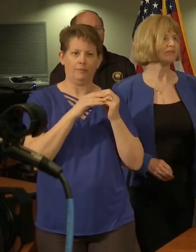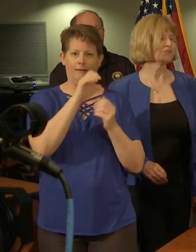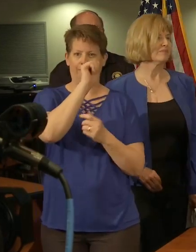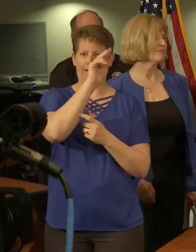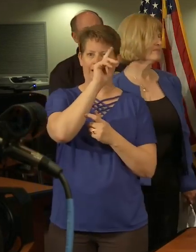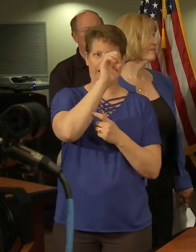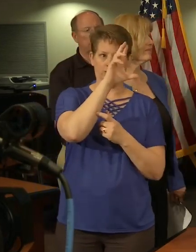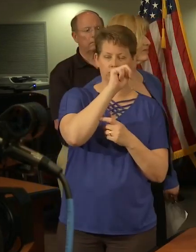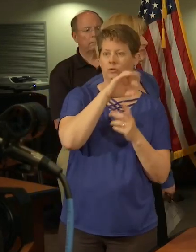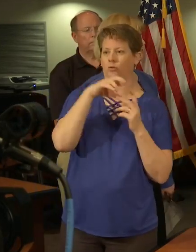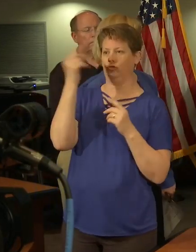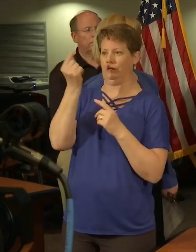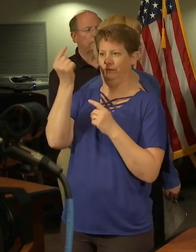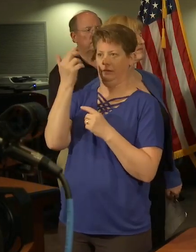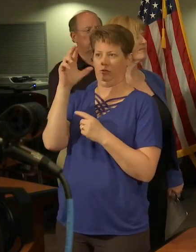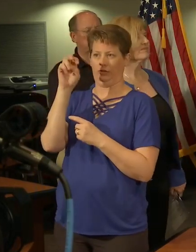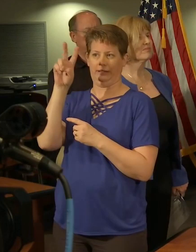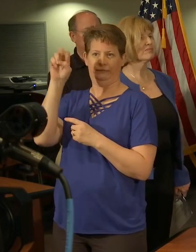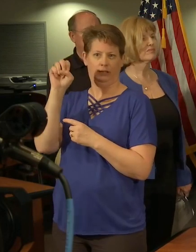Greenville case that you guys are looking into?